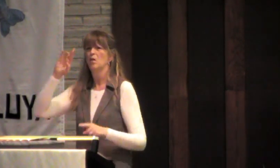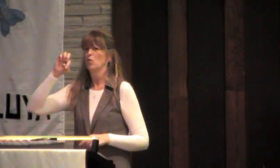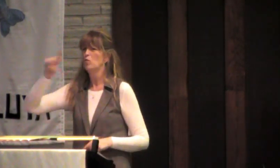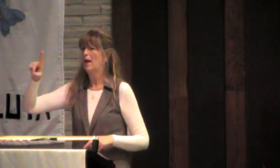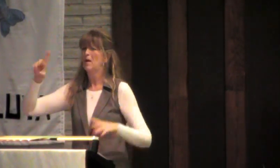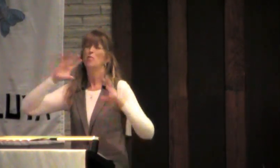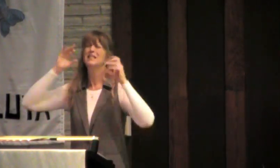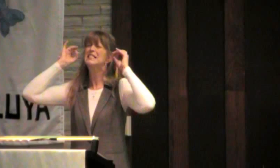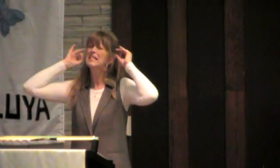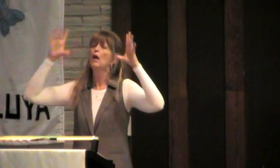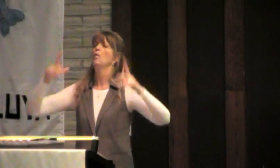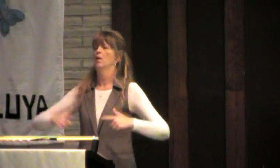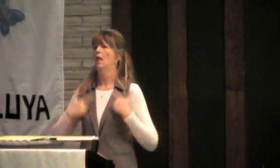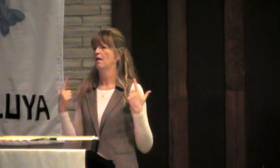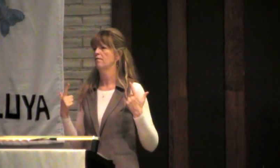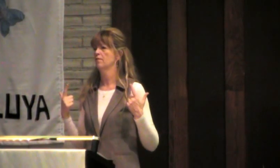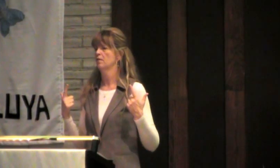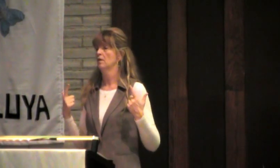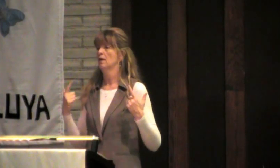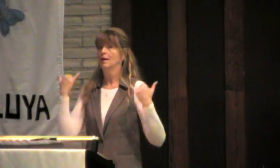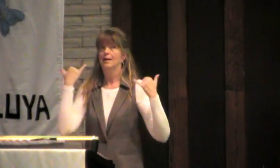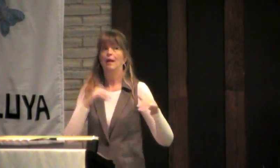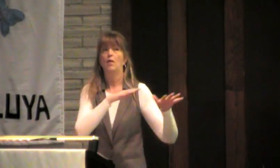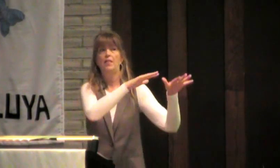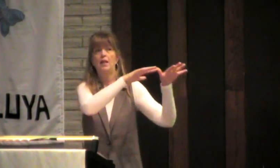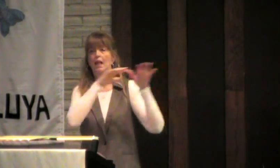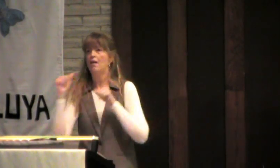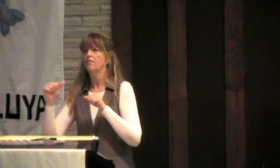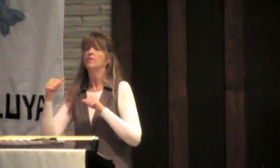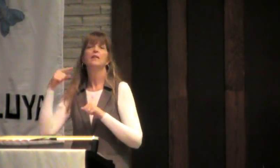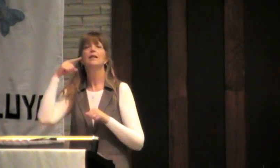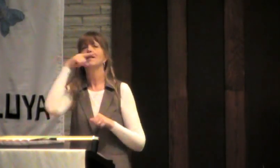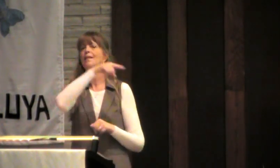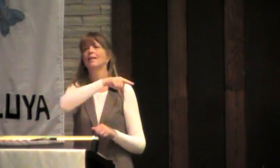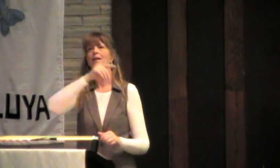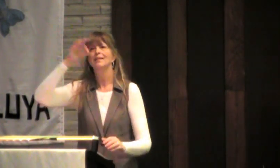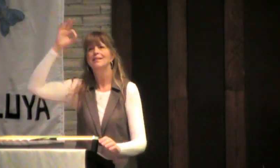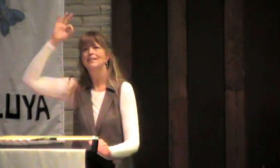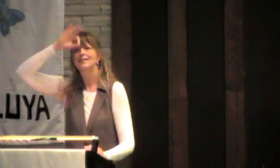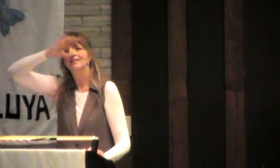died, many were beaten. It was awful. It was an awful life. And now they've left,